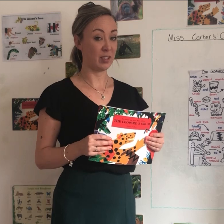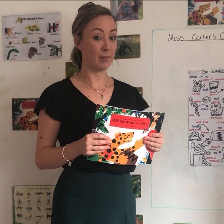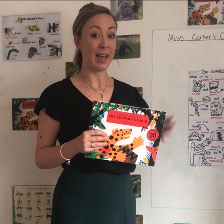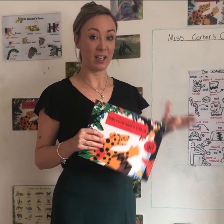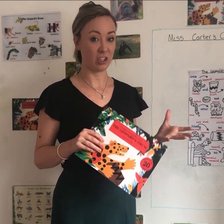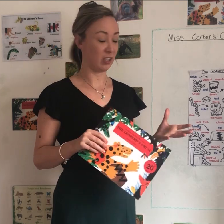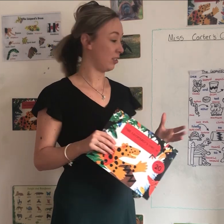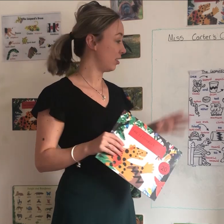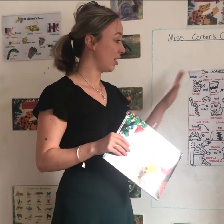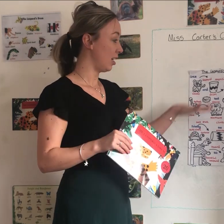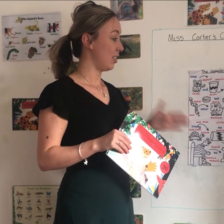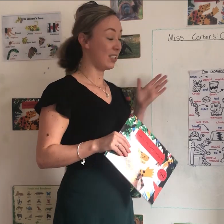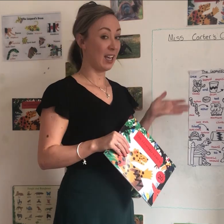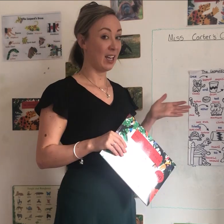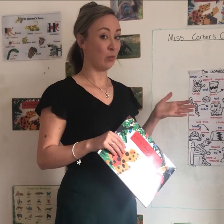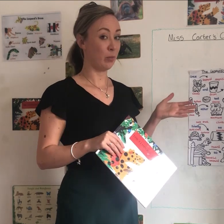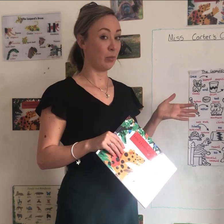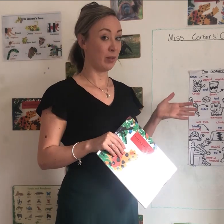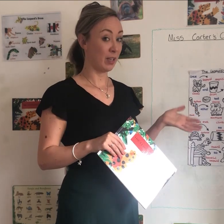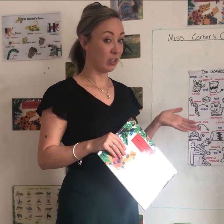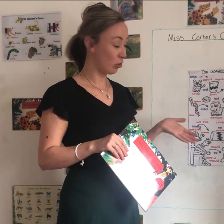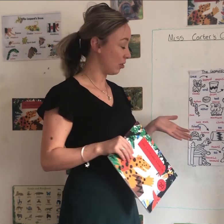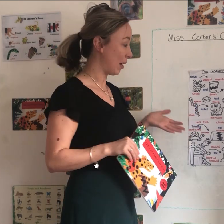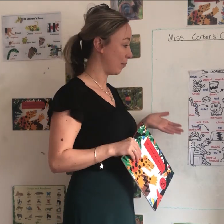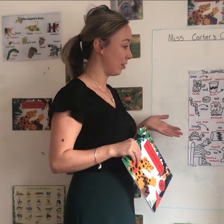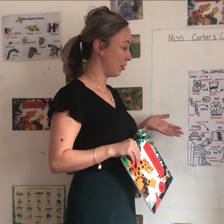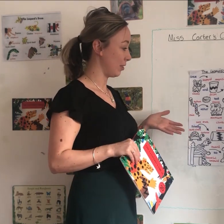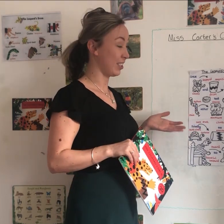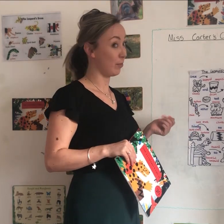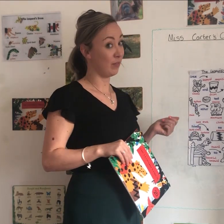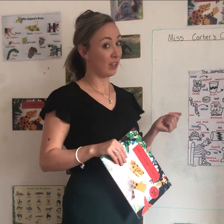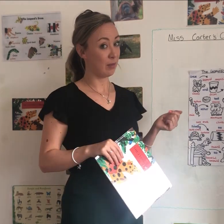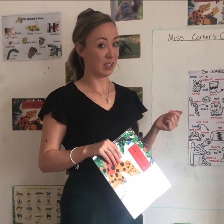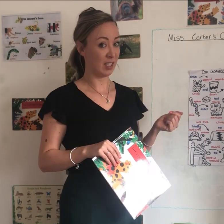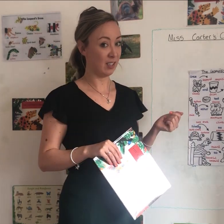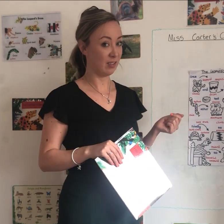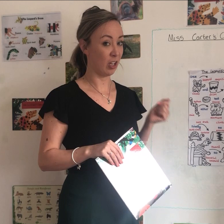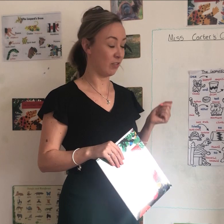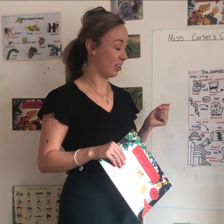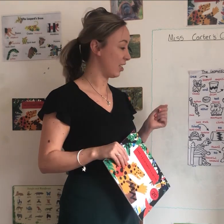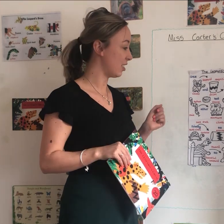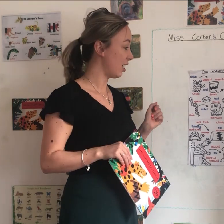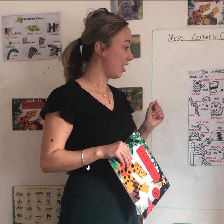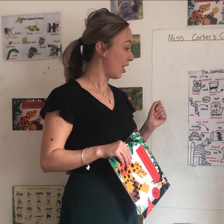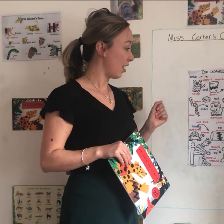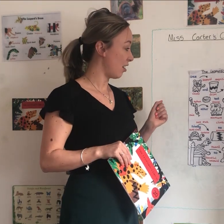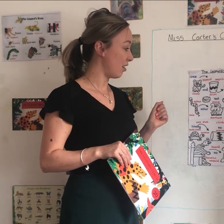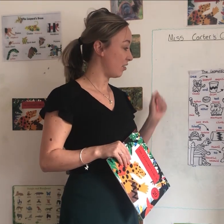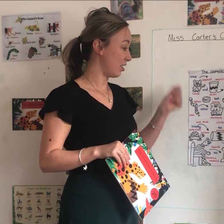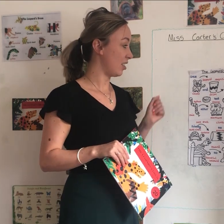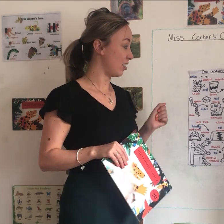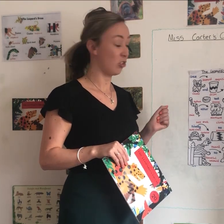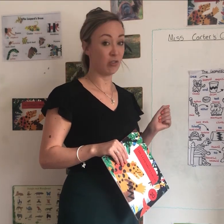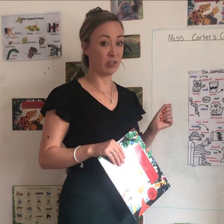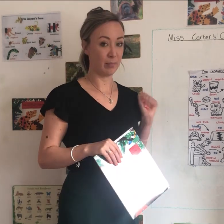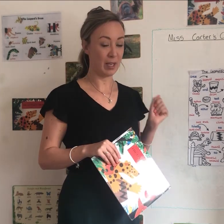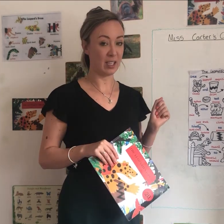some actions to help with my story map, because I've been very busy overnight and I've decided to draw some